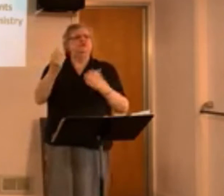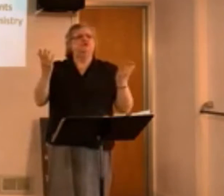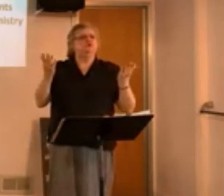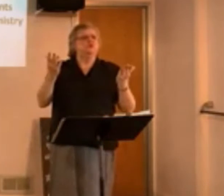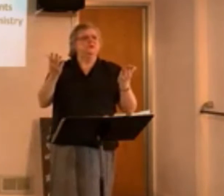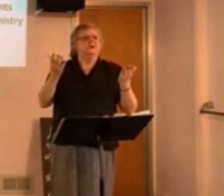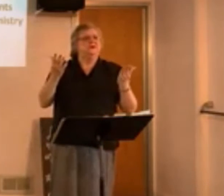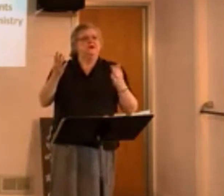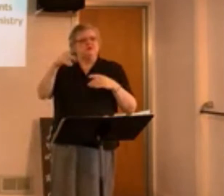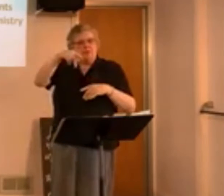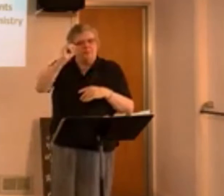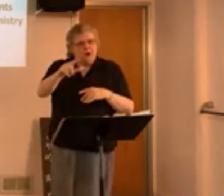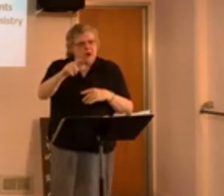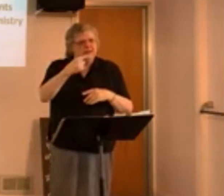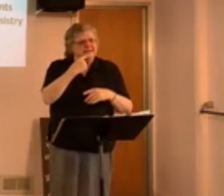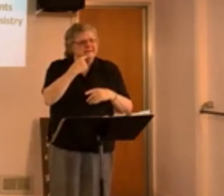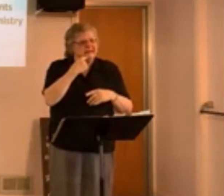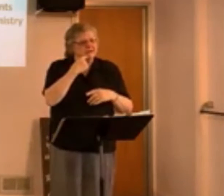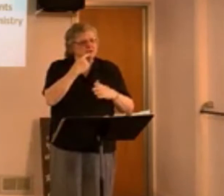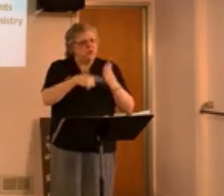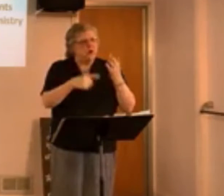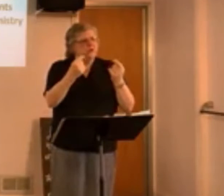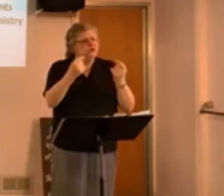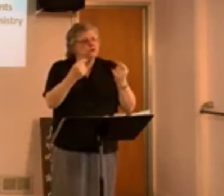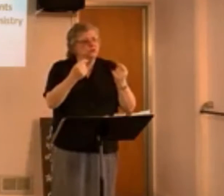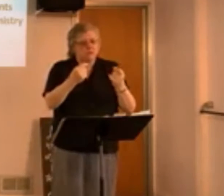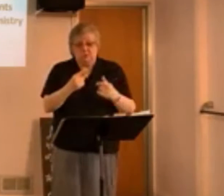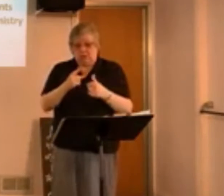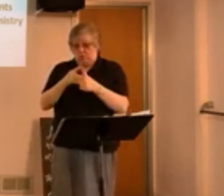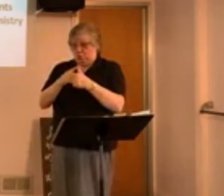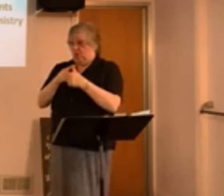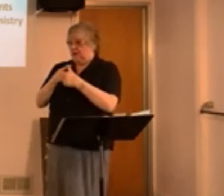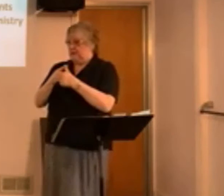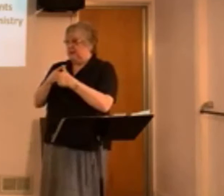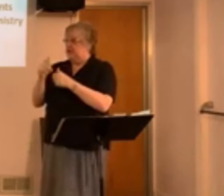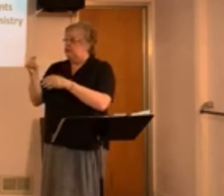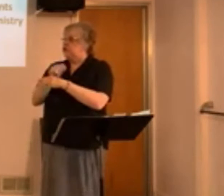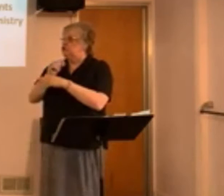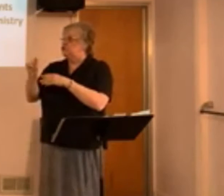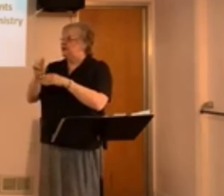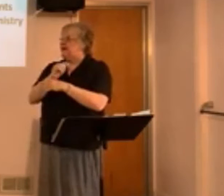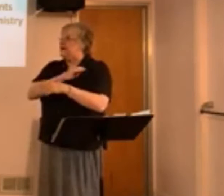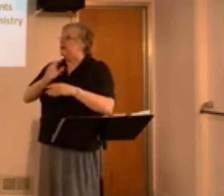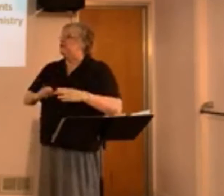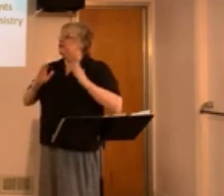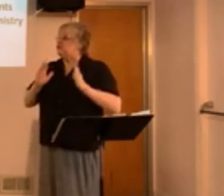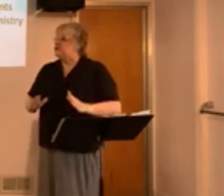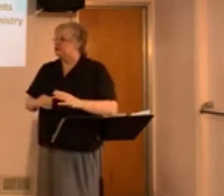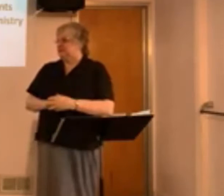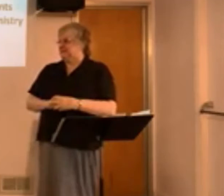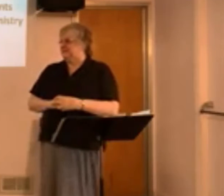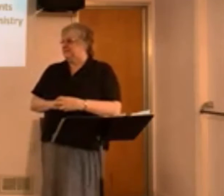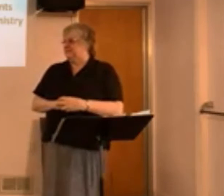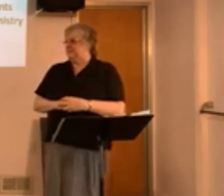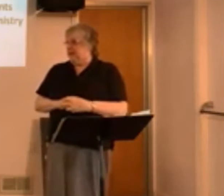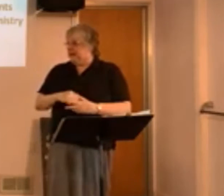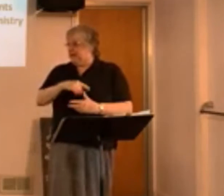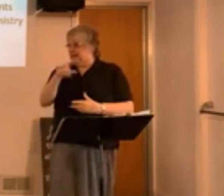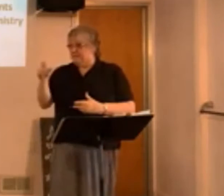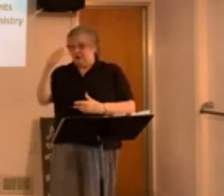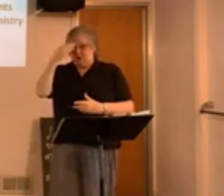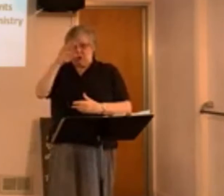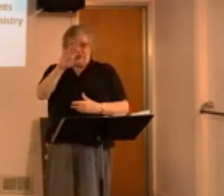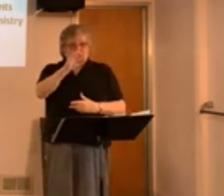he highlights three main things. One is training the saints. Now, you may not think of yourself as a